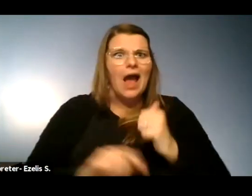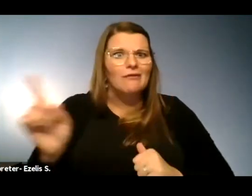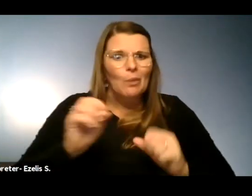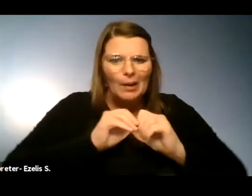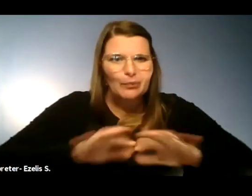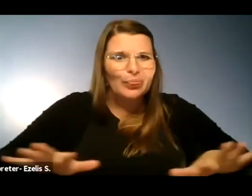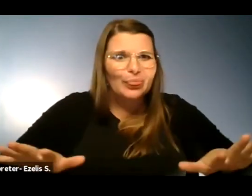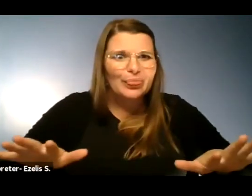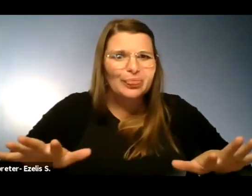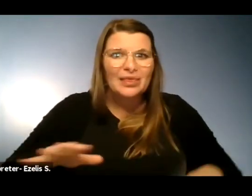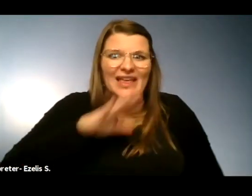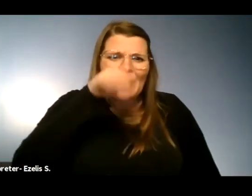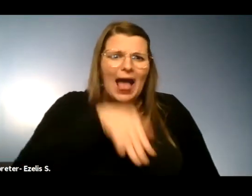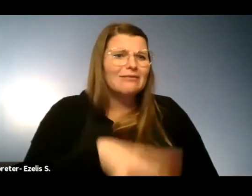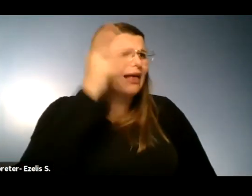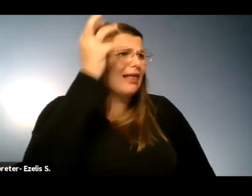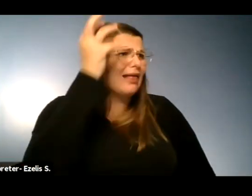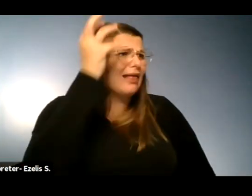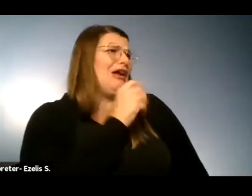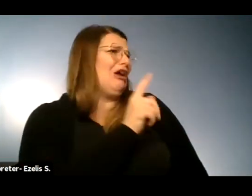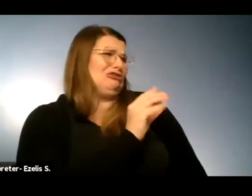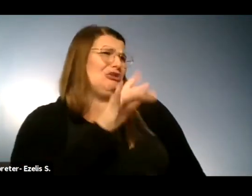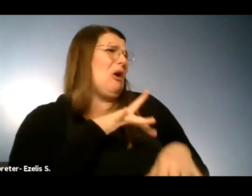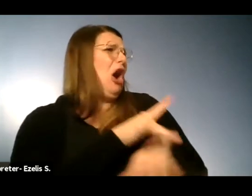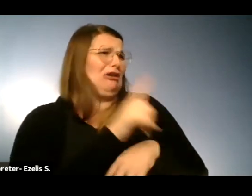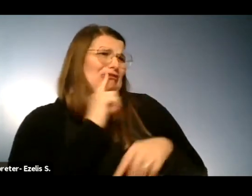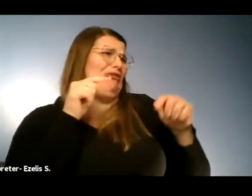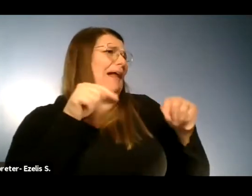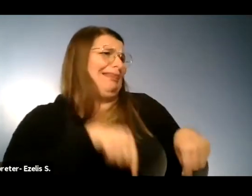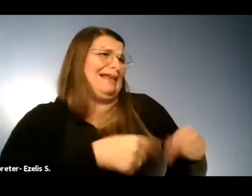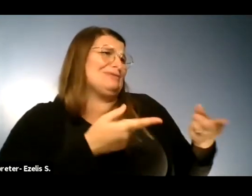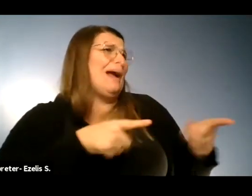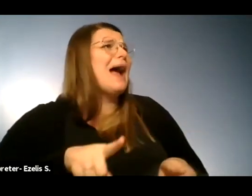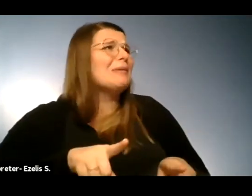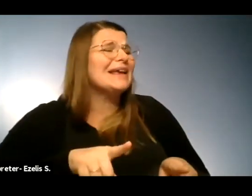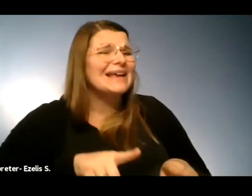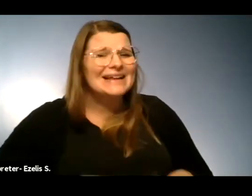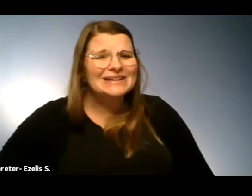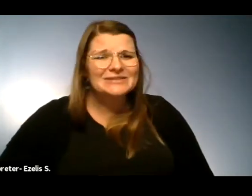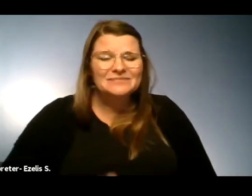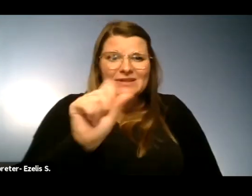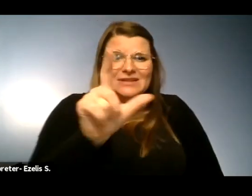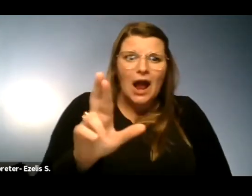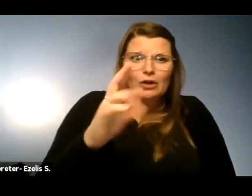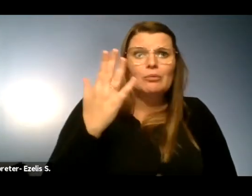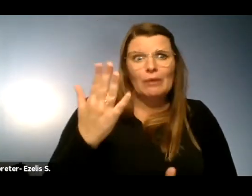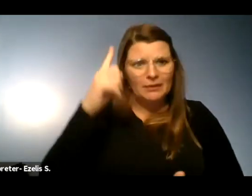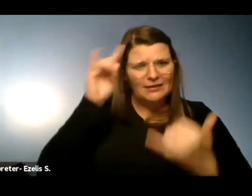The little elephant is thinking, it's too early in the morning for this. Skylar's probably thinking that too.